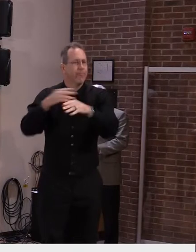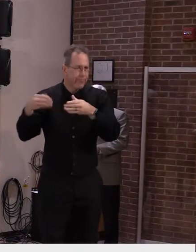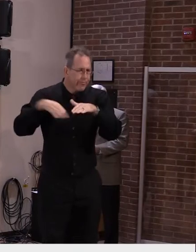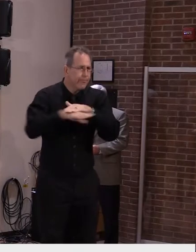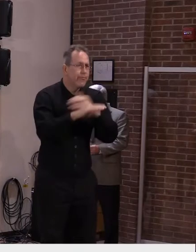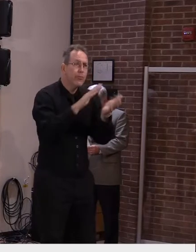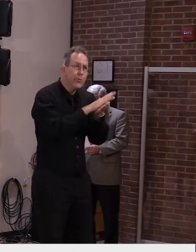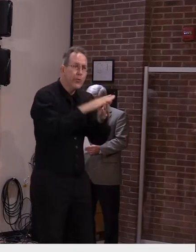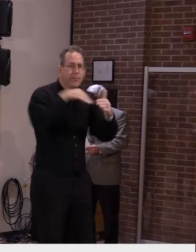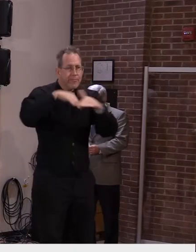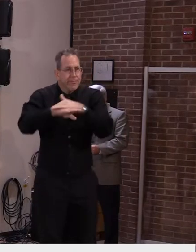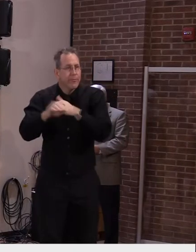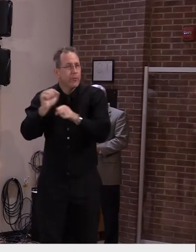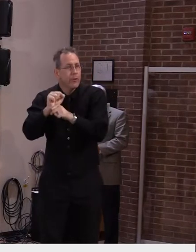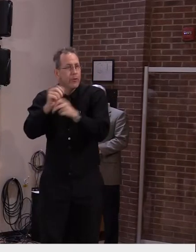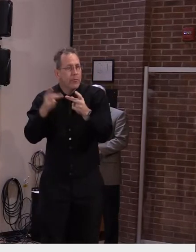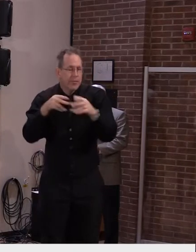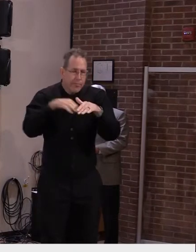hear about?